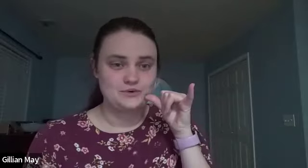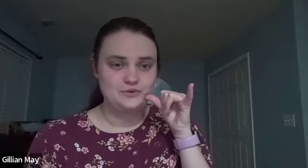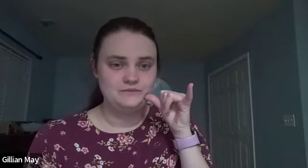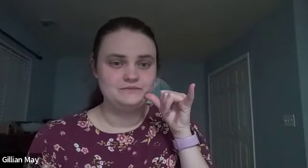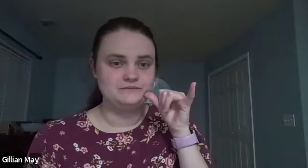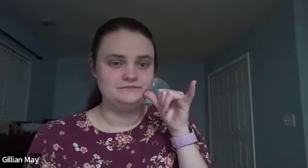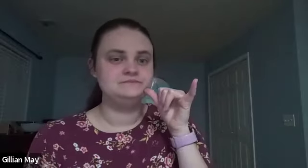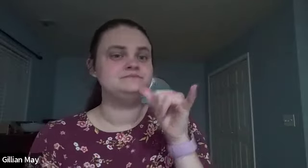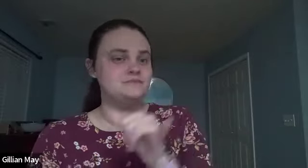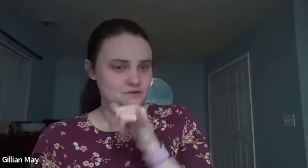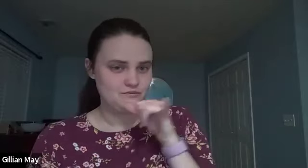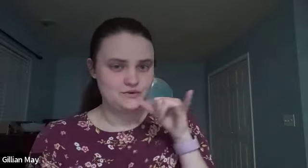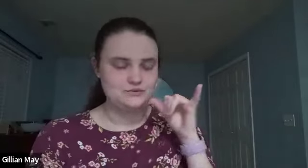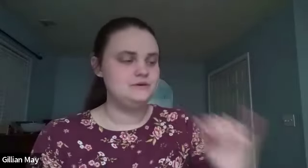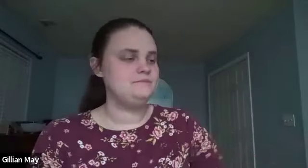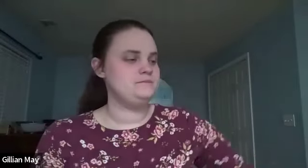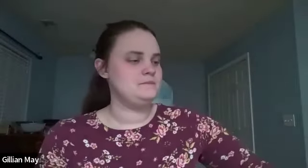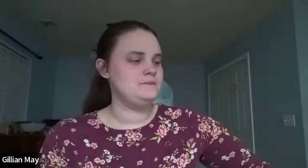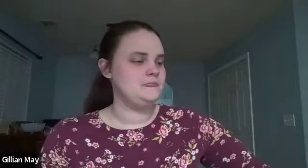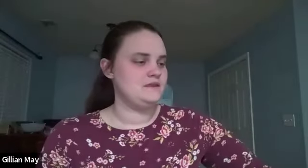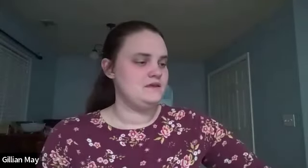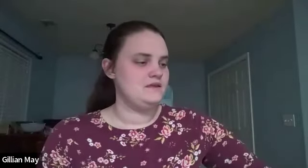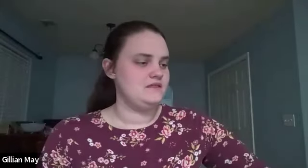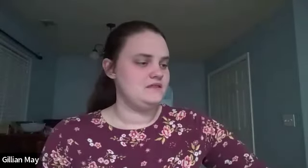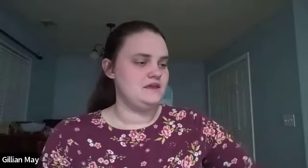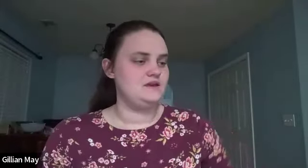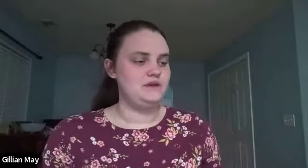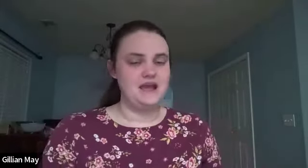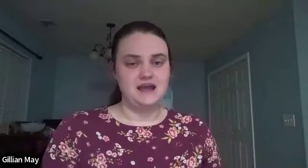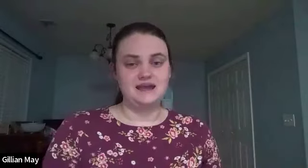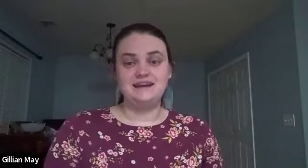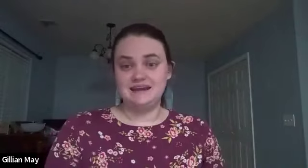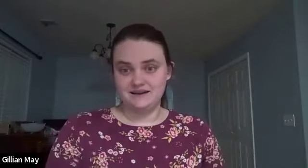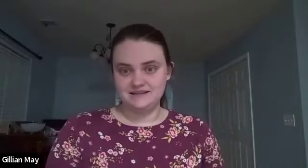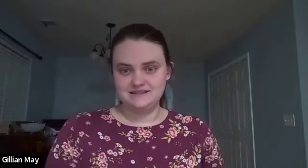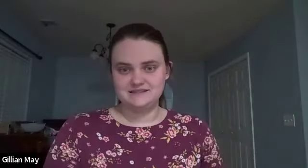rude, rude. Then we had nice,